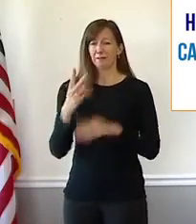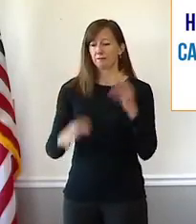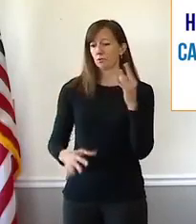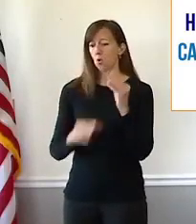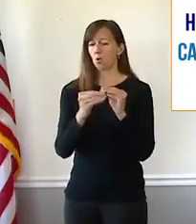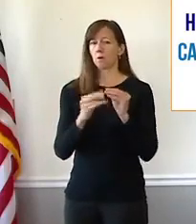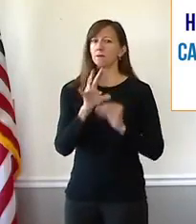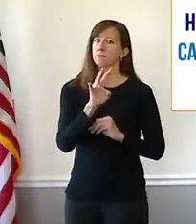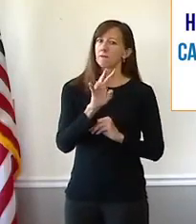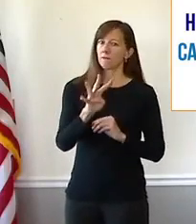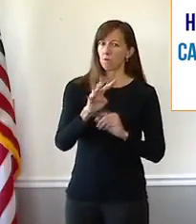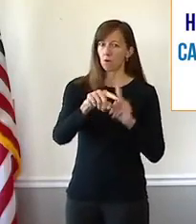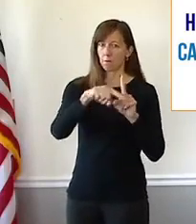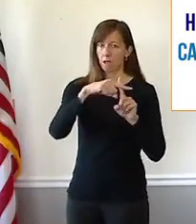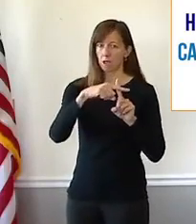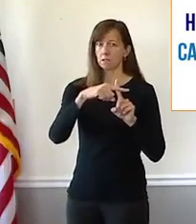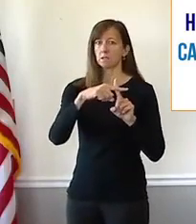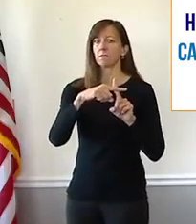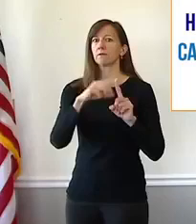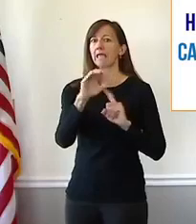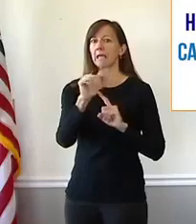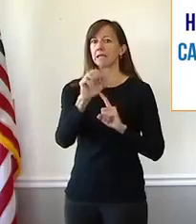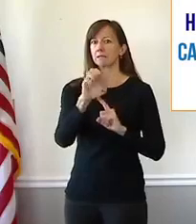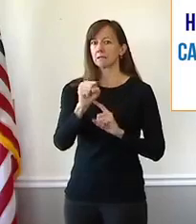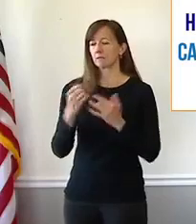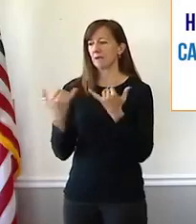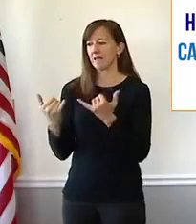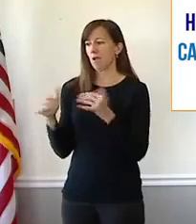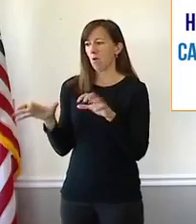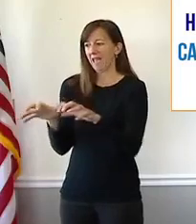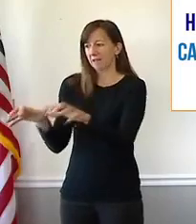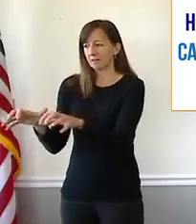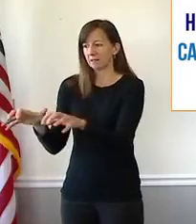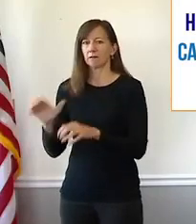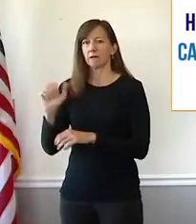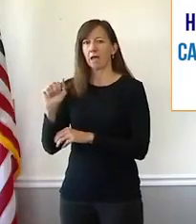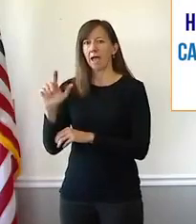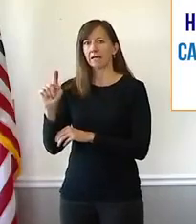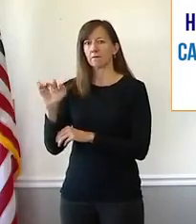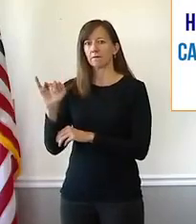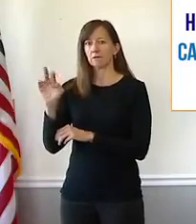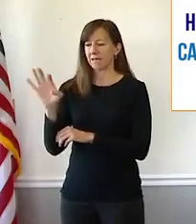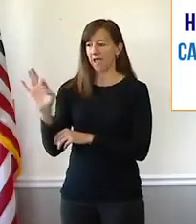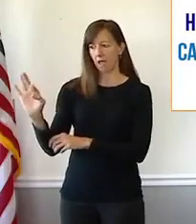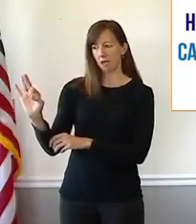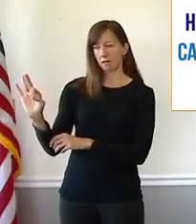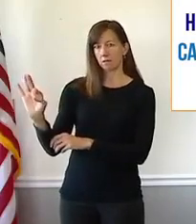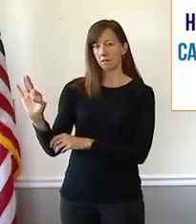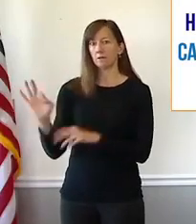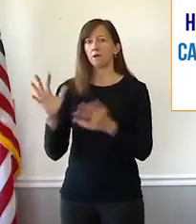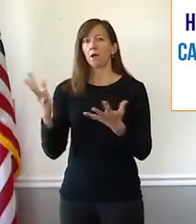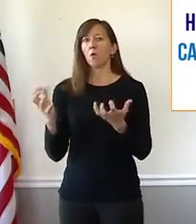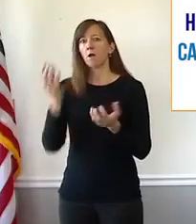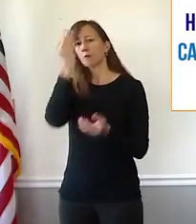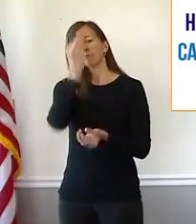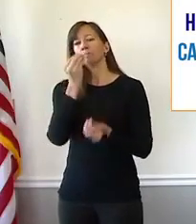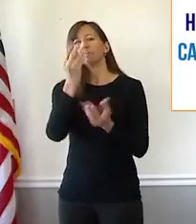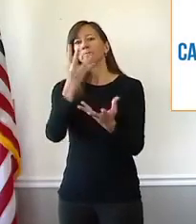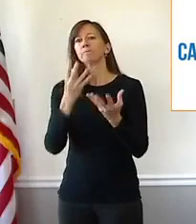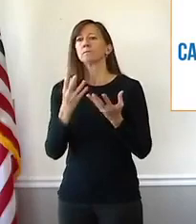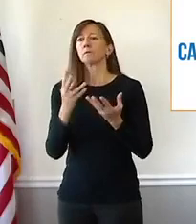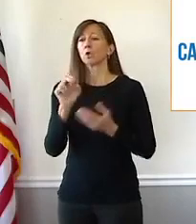9 current active cases. Want to jump to news that you may have learned about